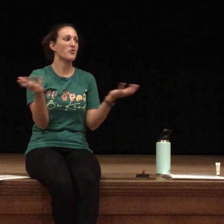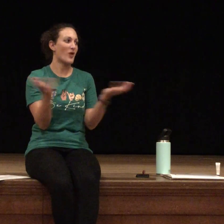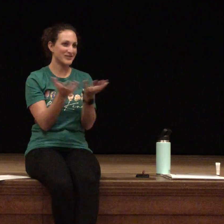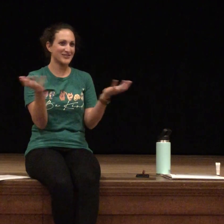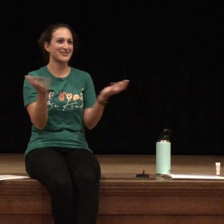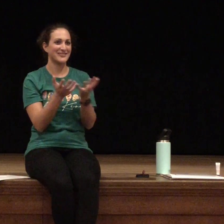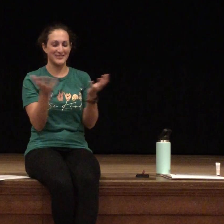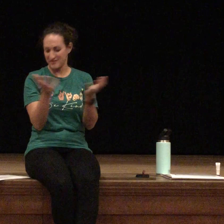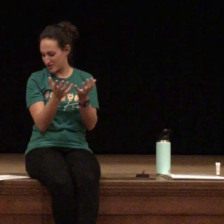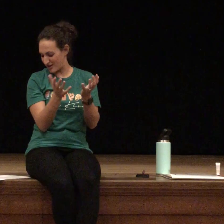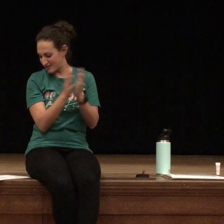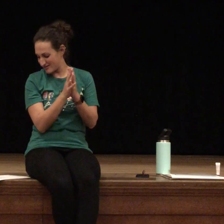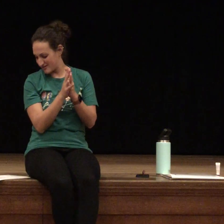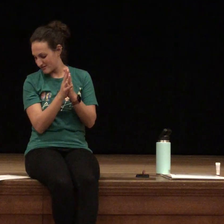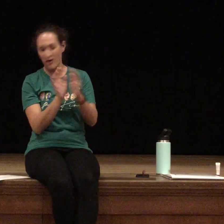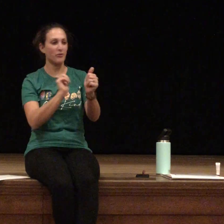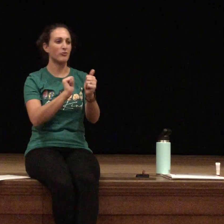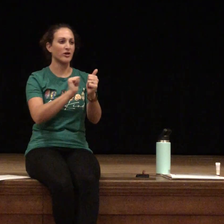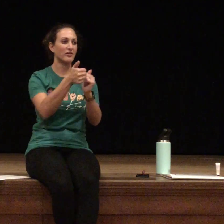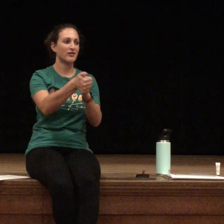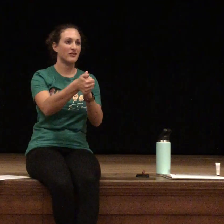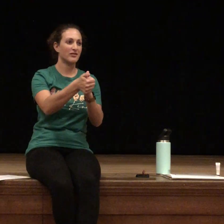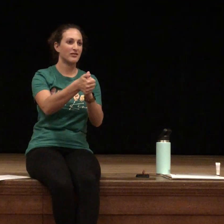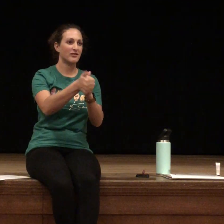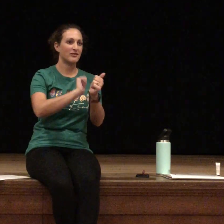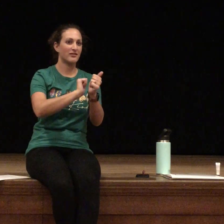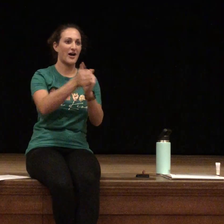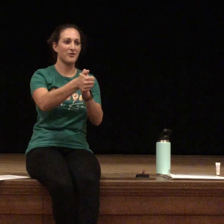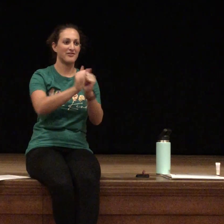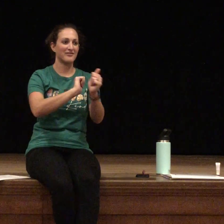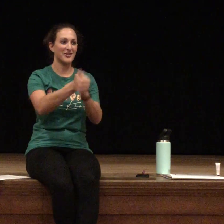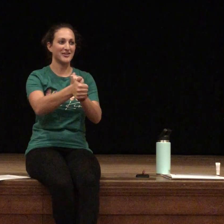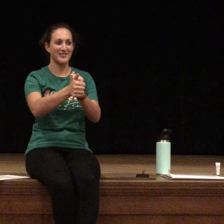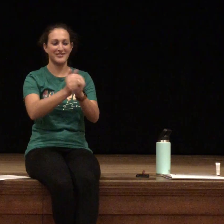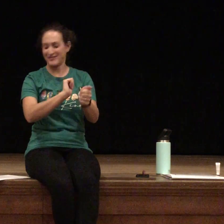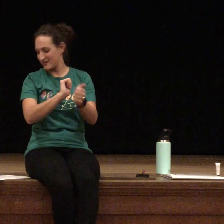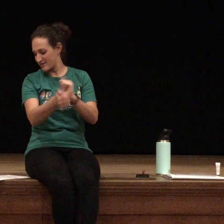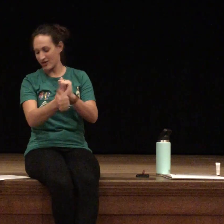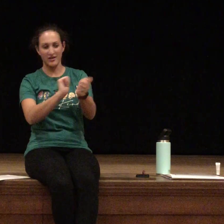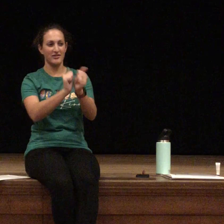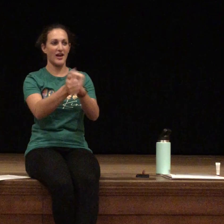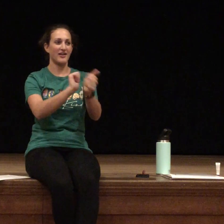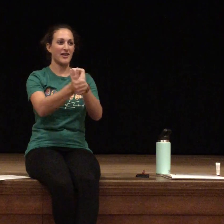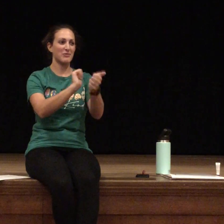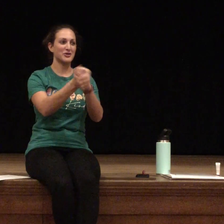What? Good. Oh, one more. How? Good. Good. Yeah, and make